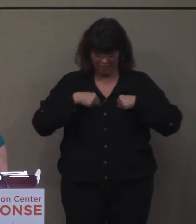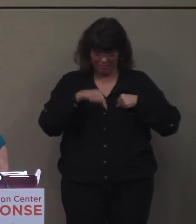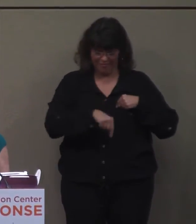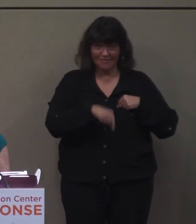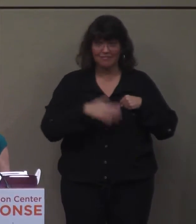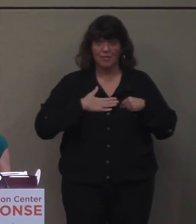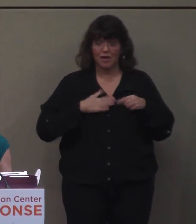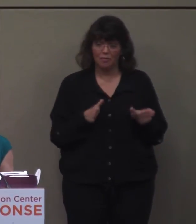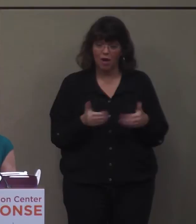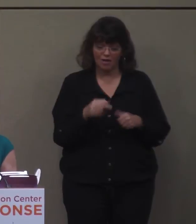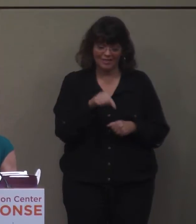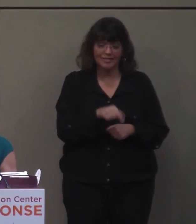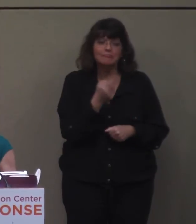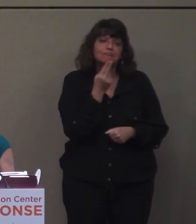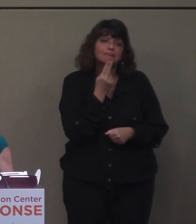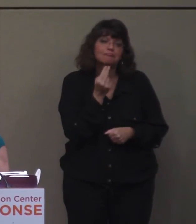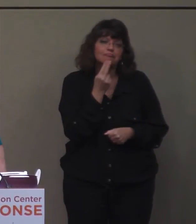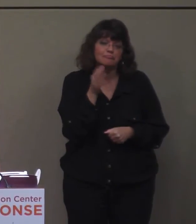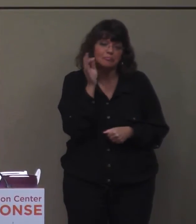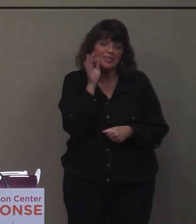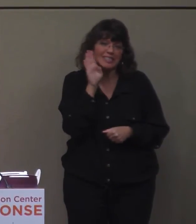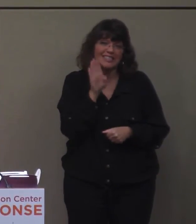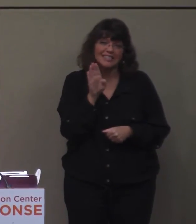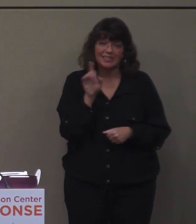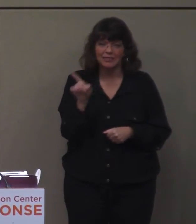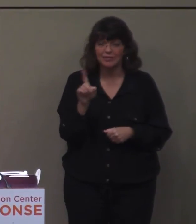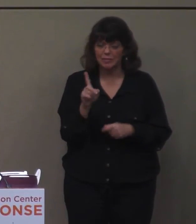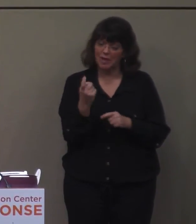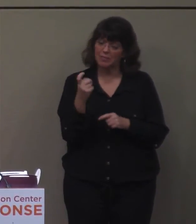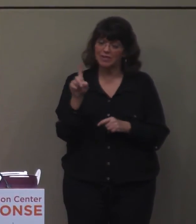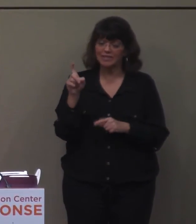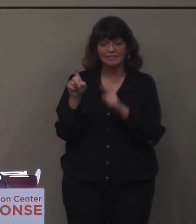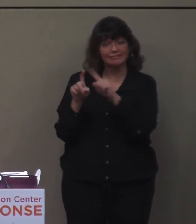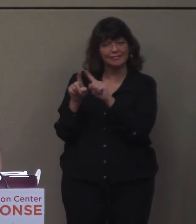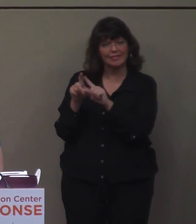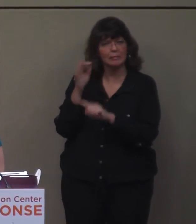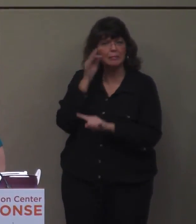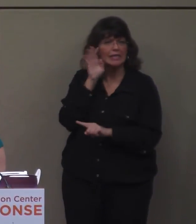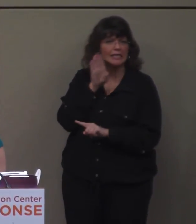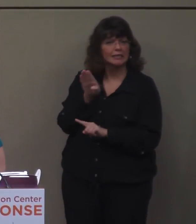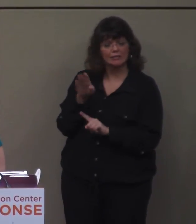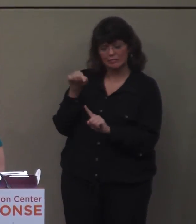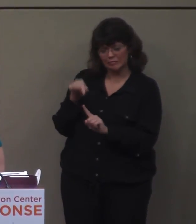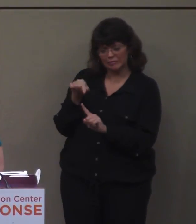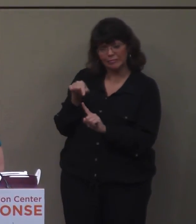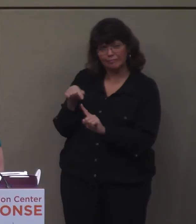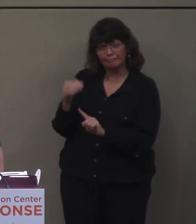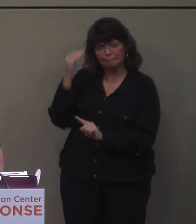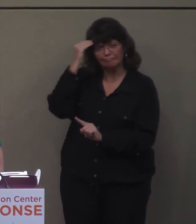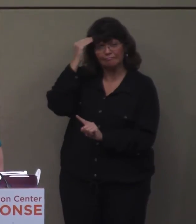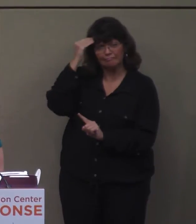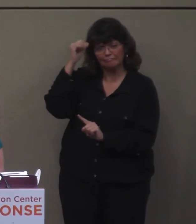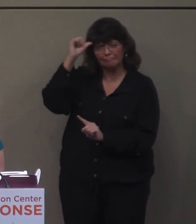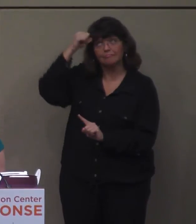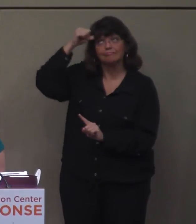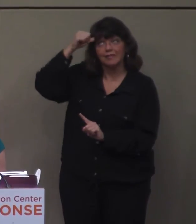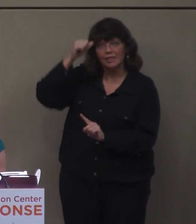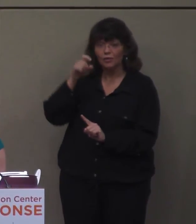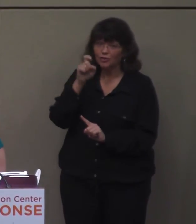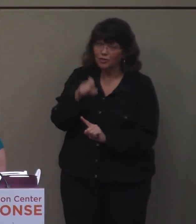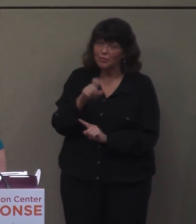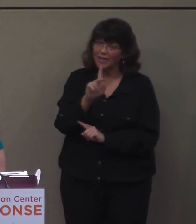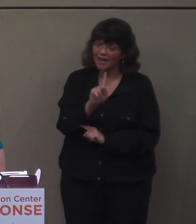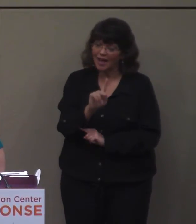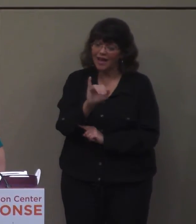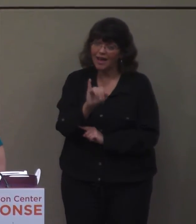bee. It's a cute little bee, finger puppet. And really, this little bee is to remind us to be kind, you know, to be humble, to